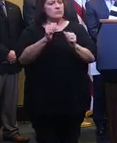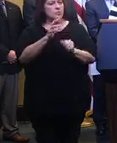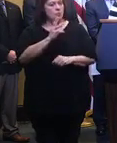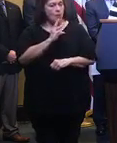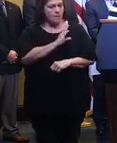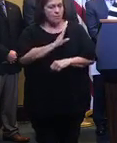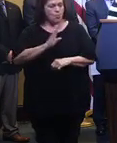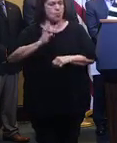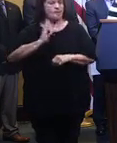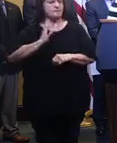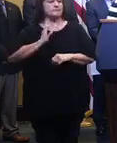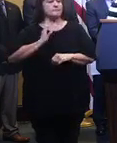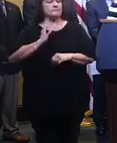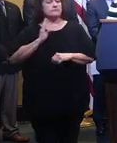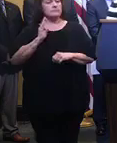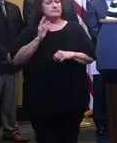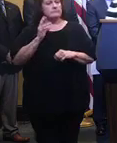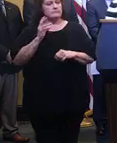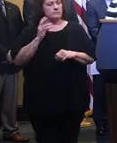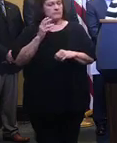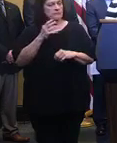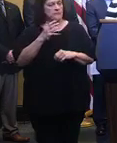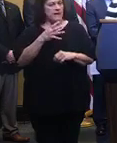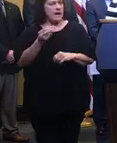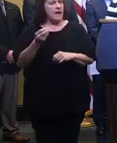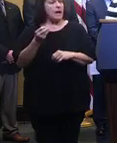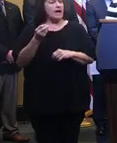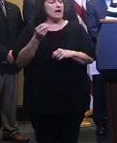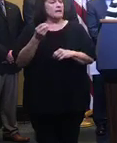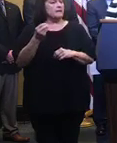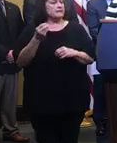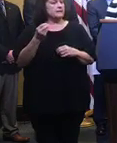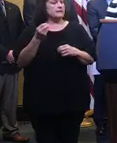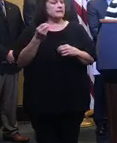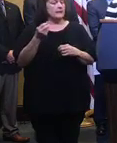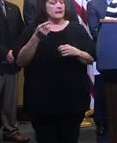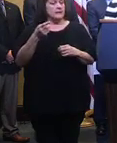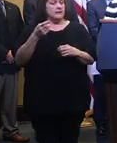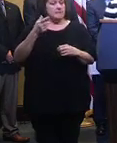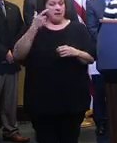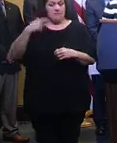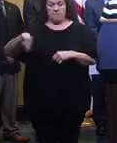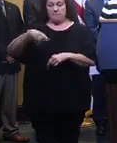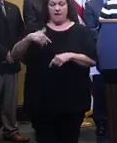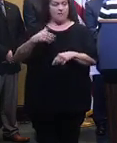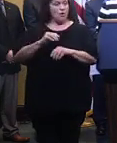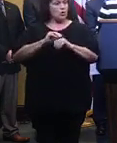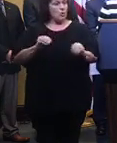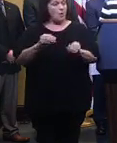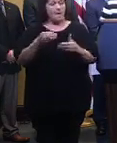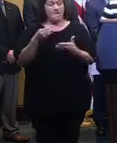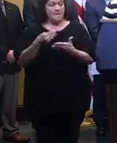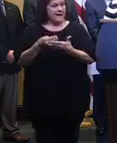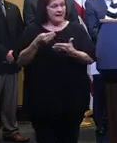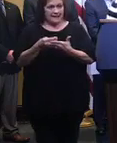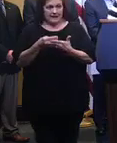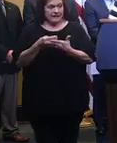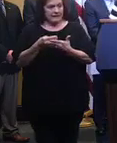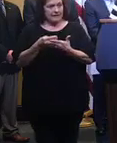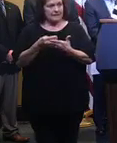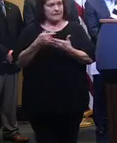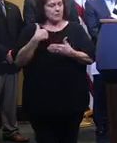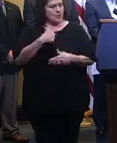Water Board being on the brinks of having no money. And when I made this